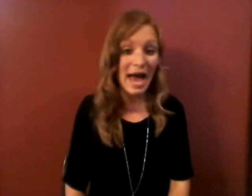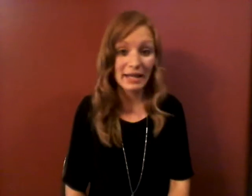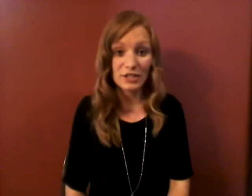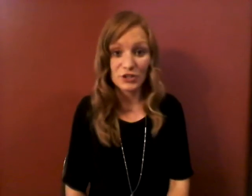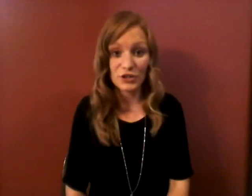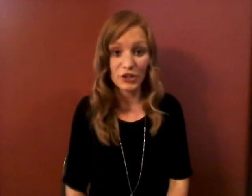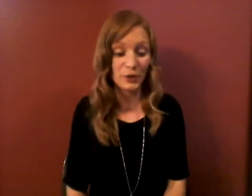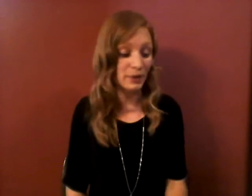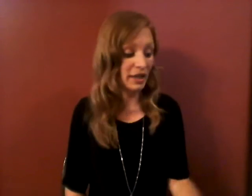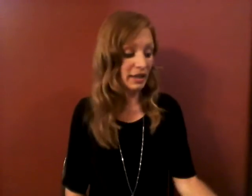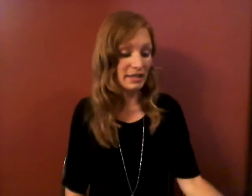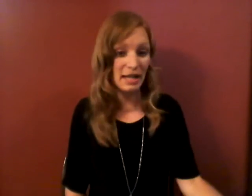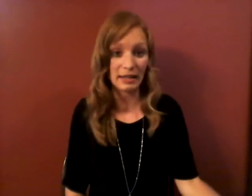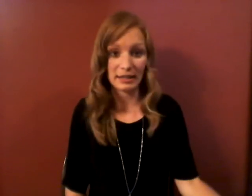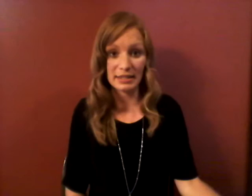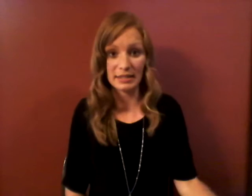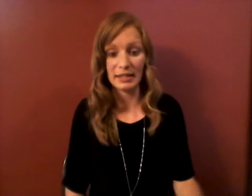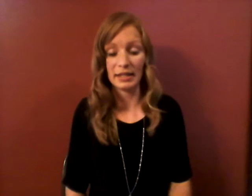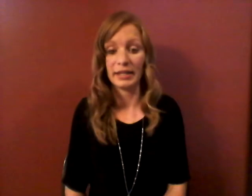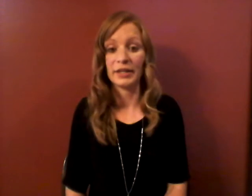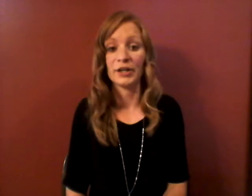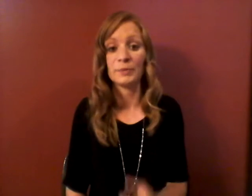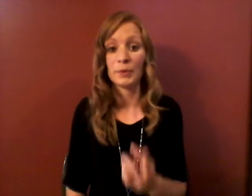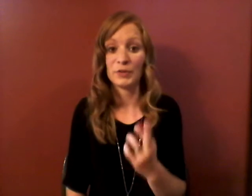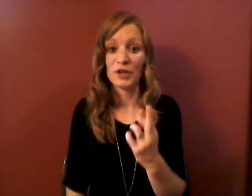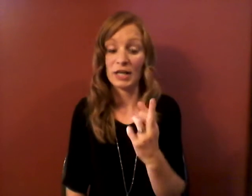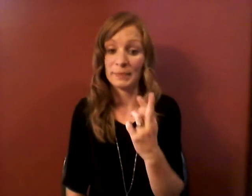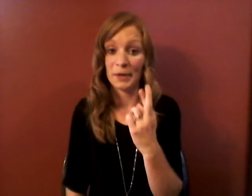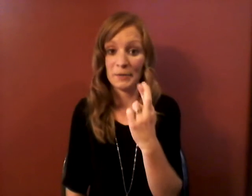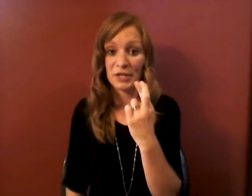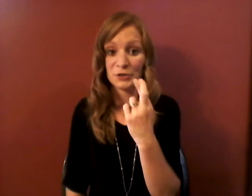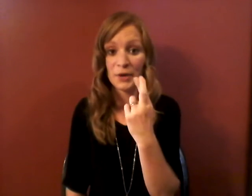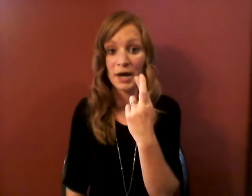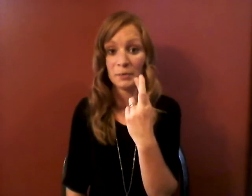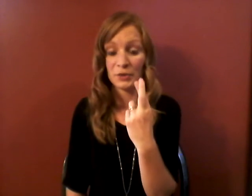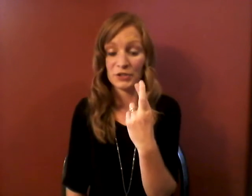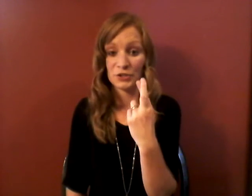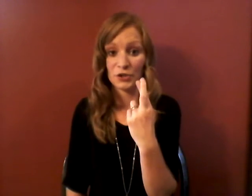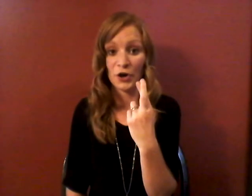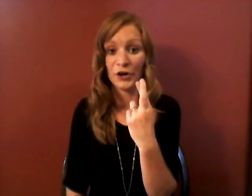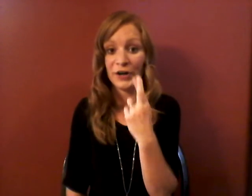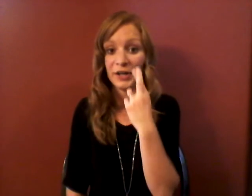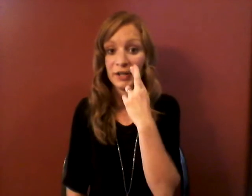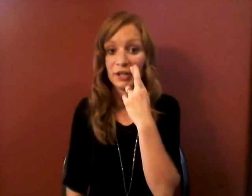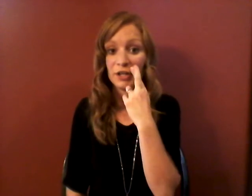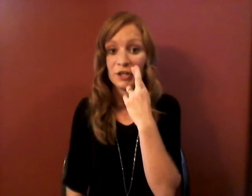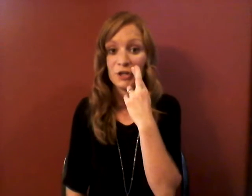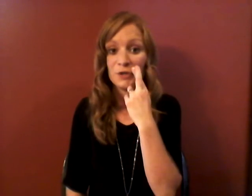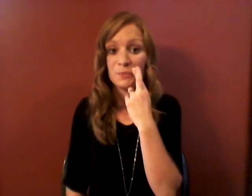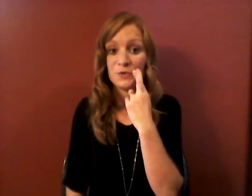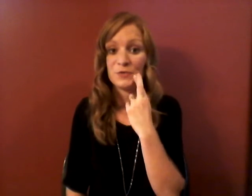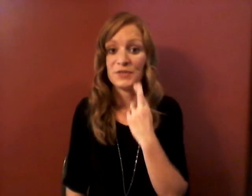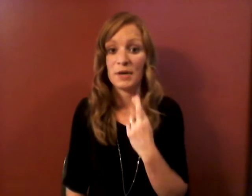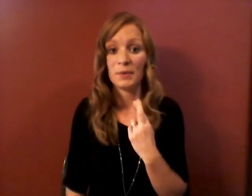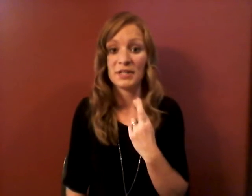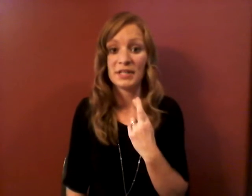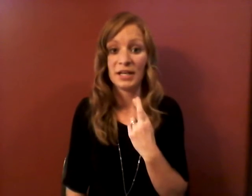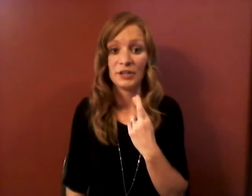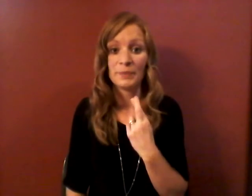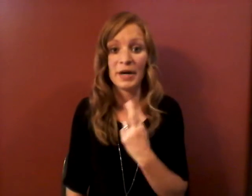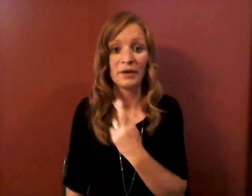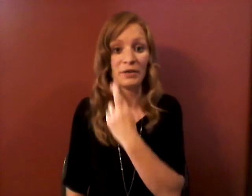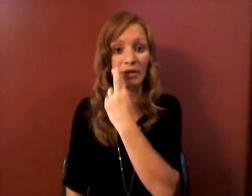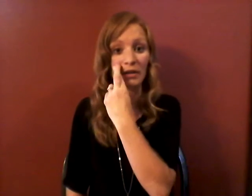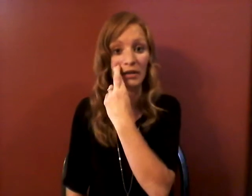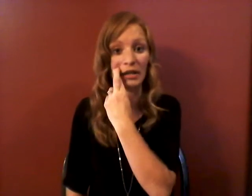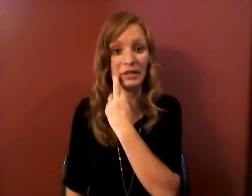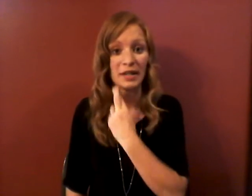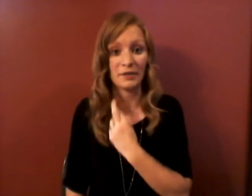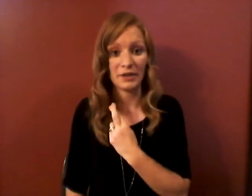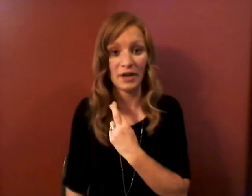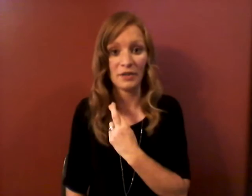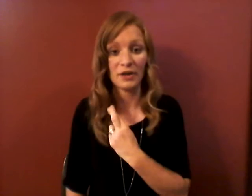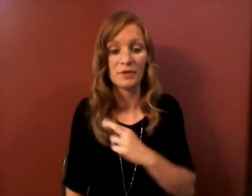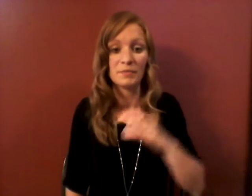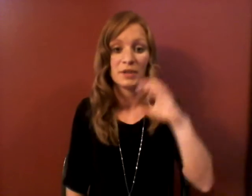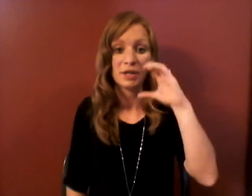added to the unit. It's not listed in here, but we talked about restaurant, which is an R. Moves down one side of your mouth and down the other.